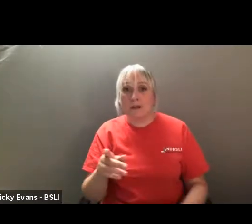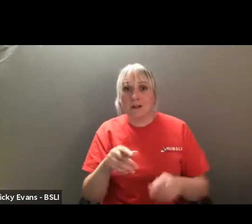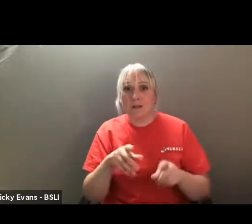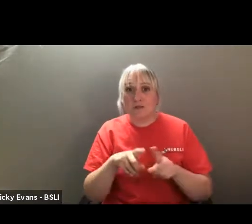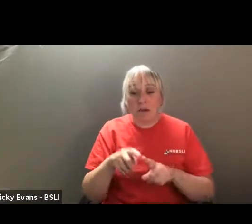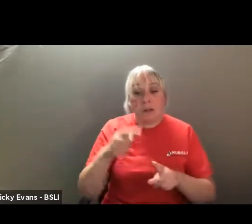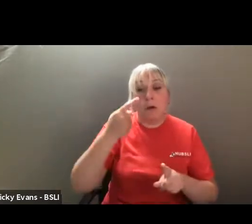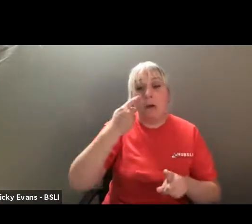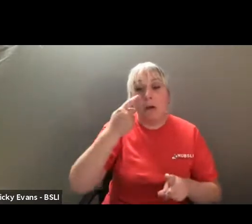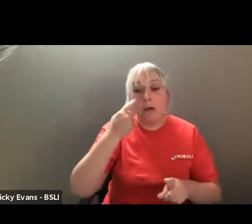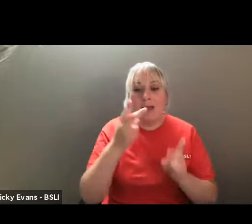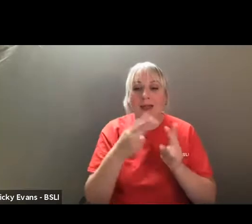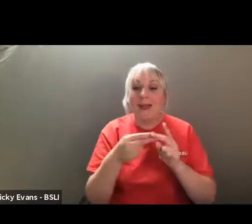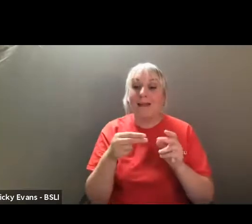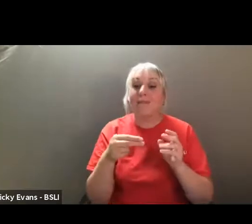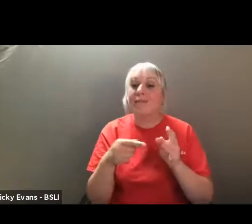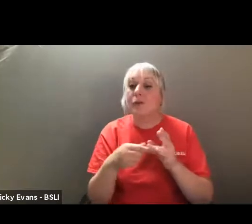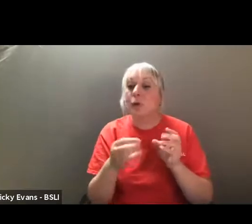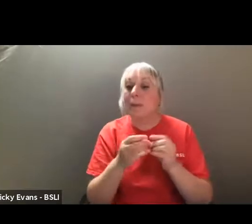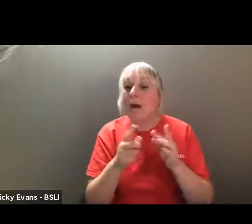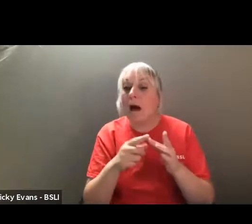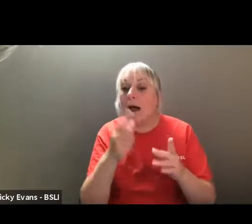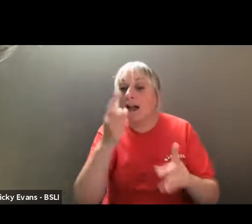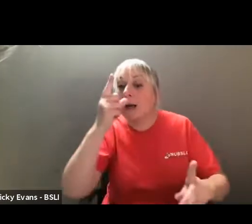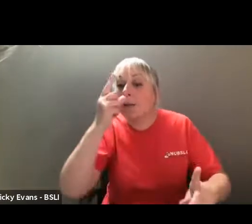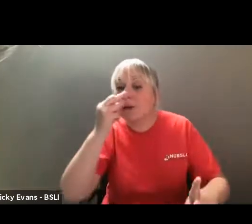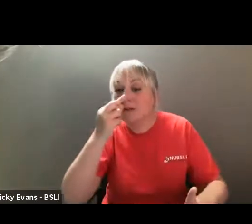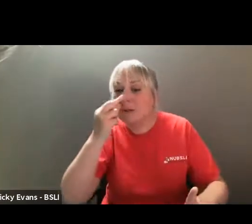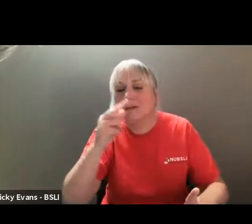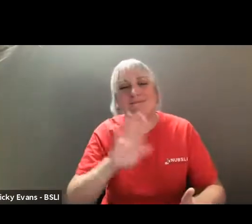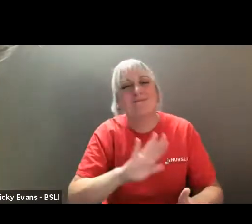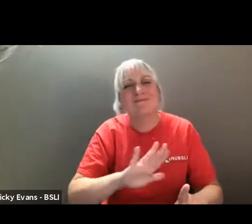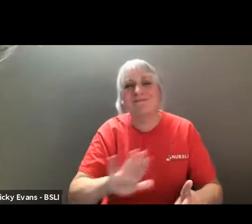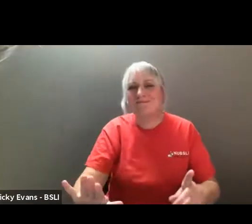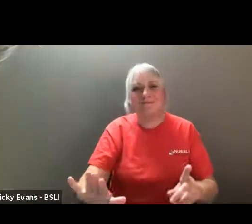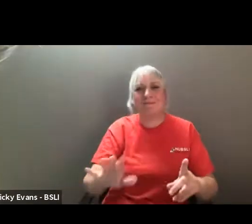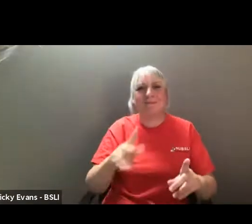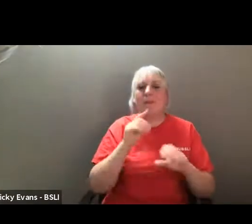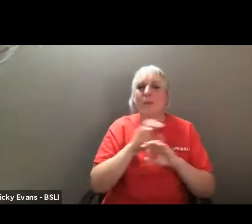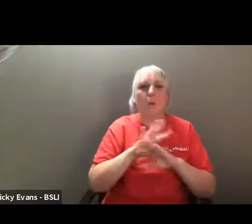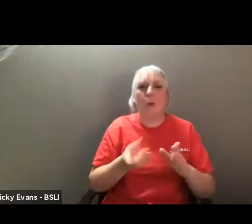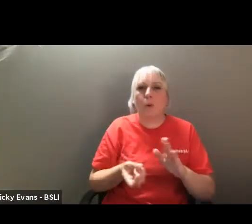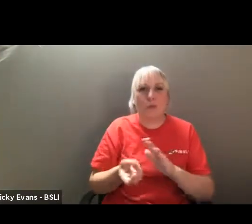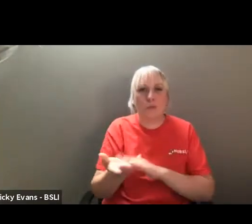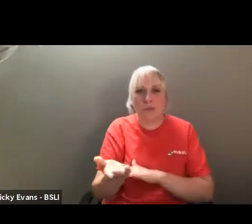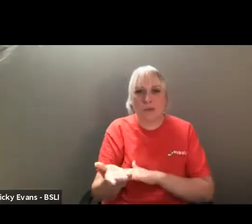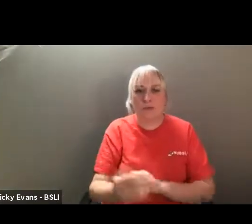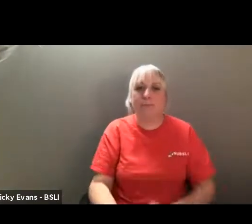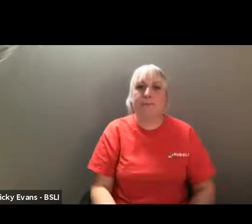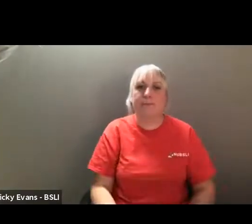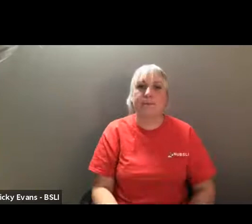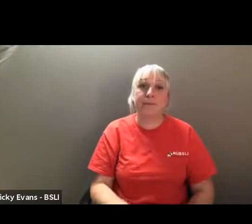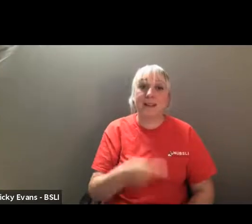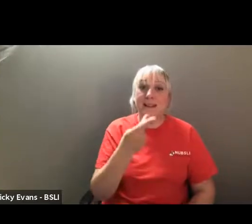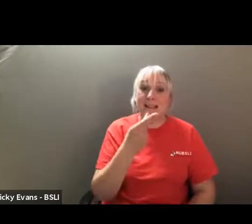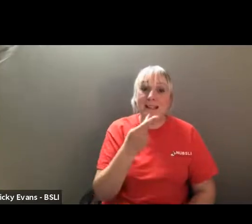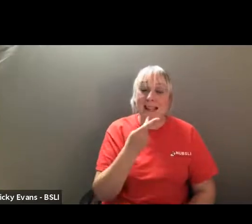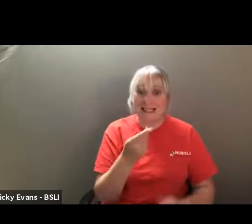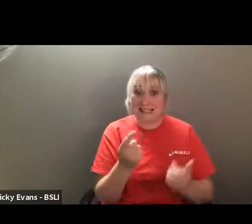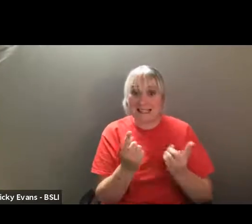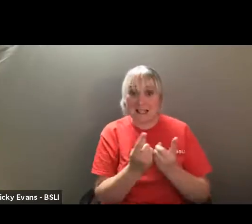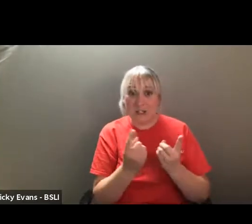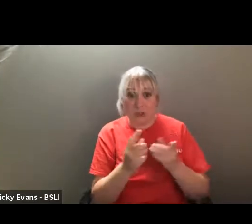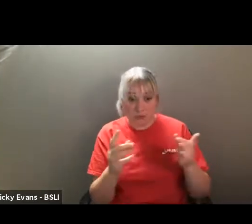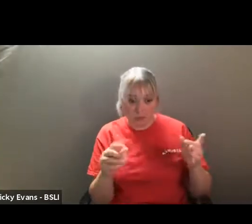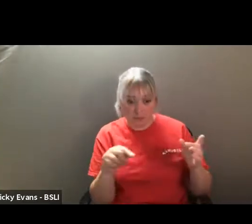UBI worked. But the other big issue for disabled people, and I speak as somebody that